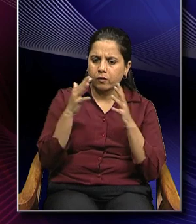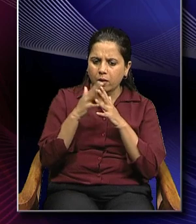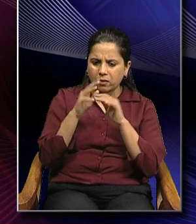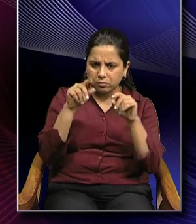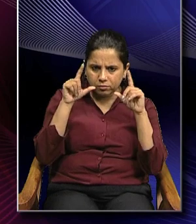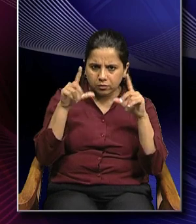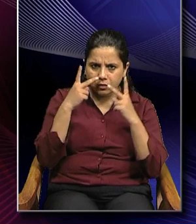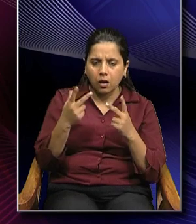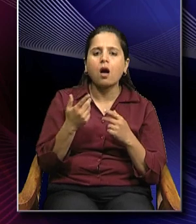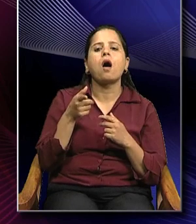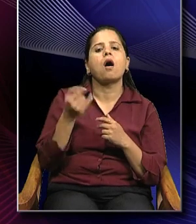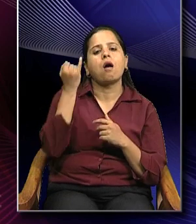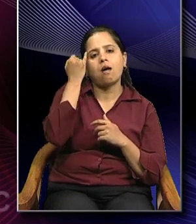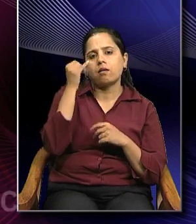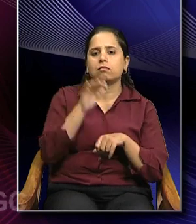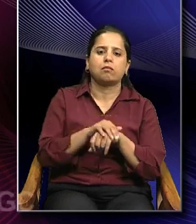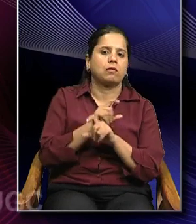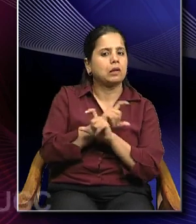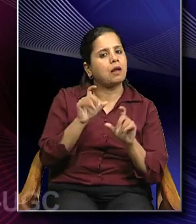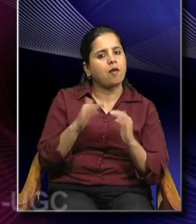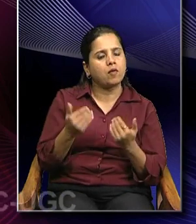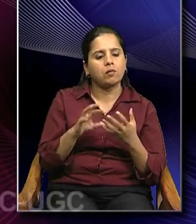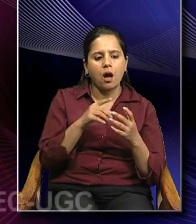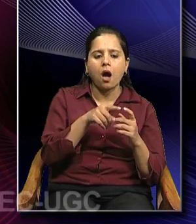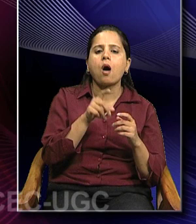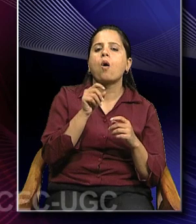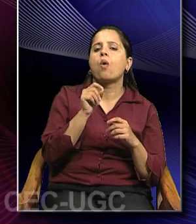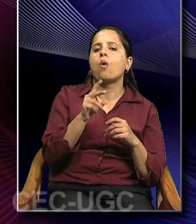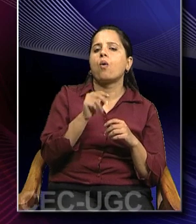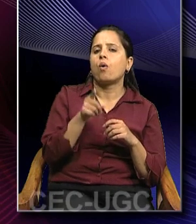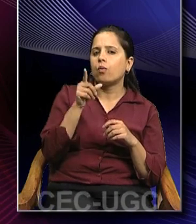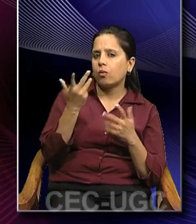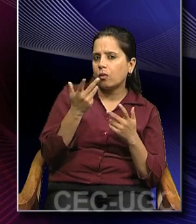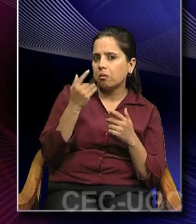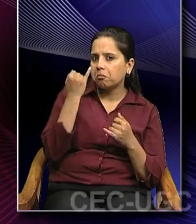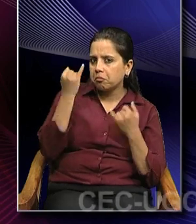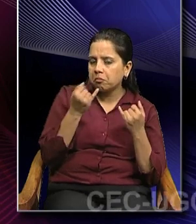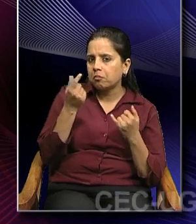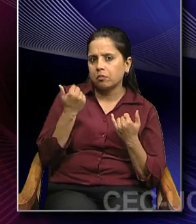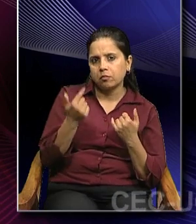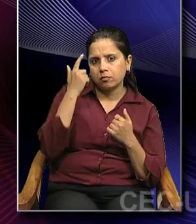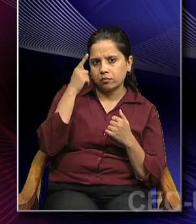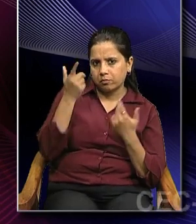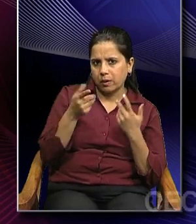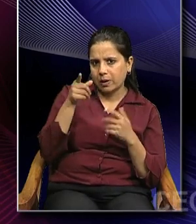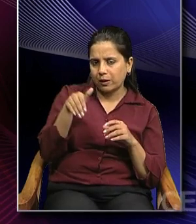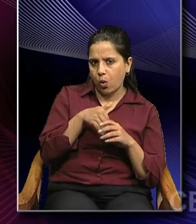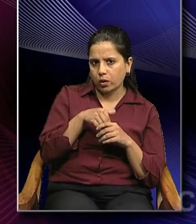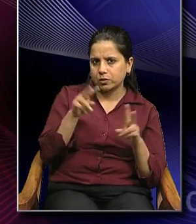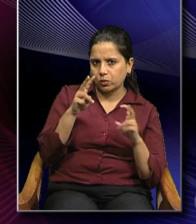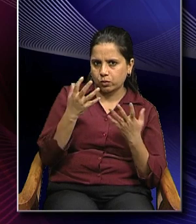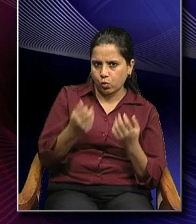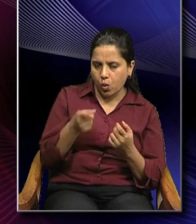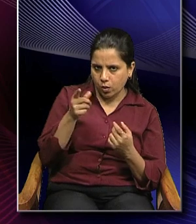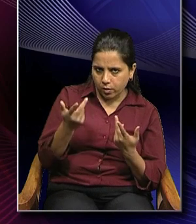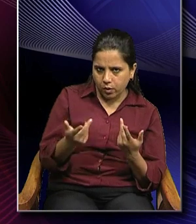that actually gives an idea to the machine that yes, this is at this point of time, this is contextual, this